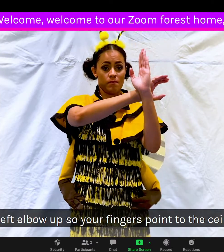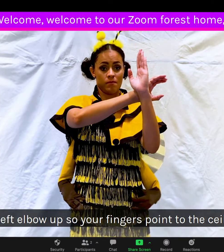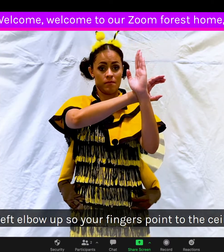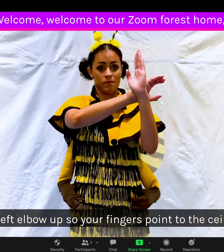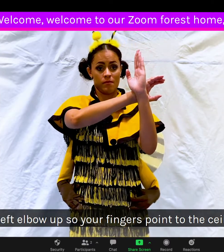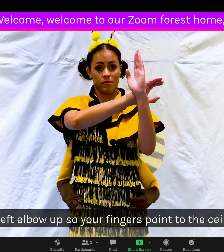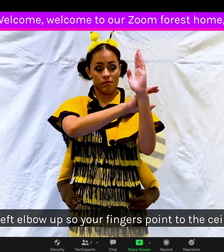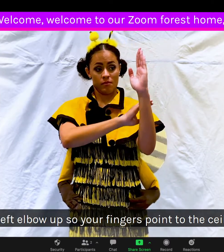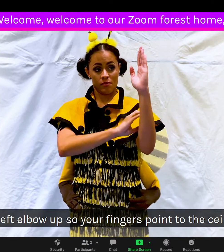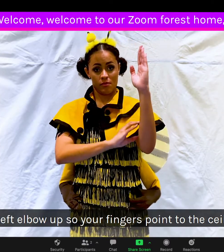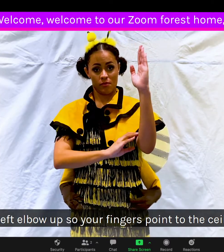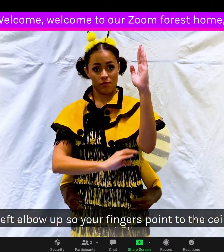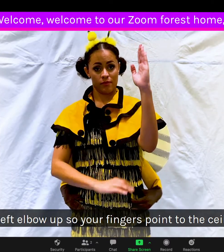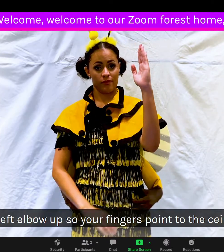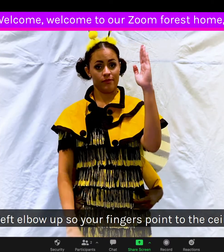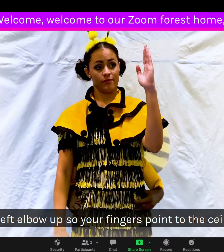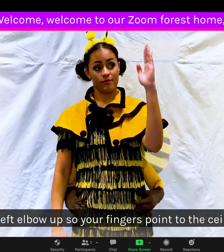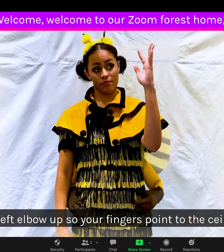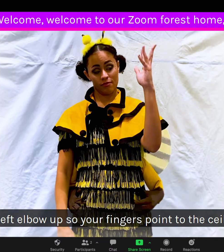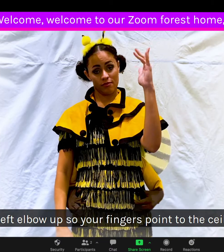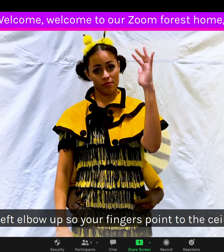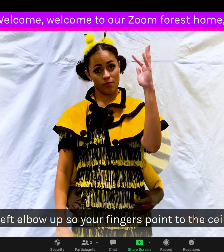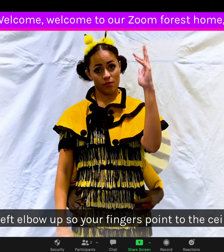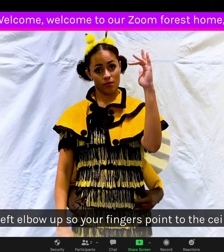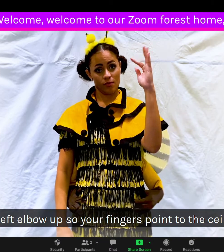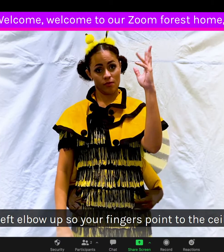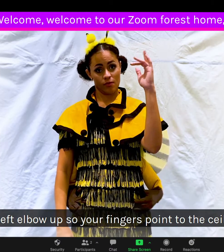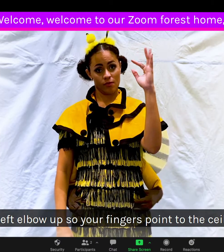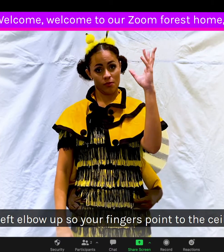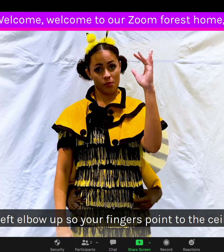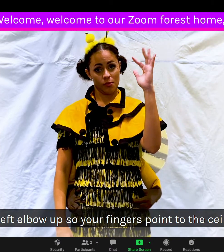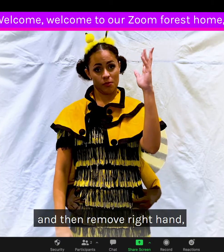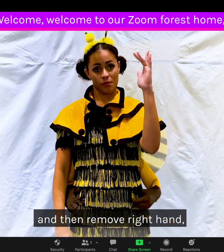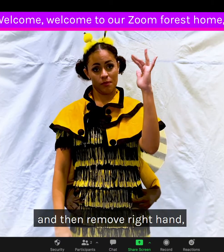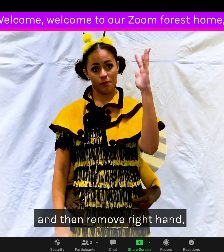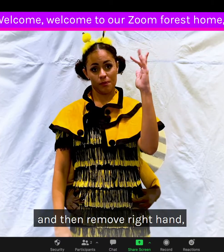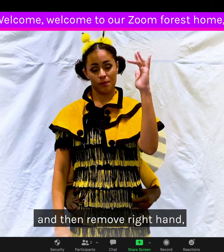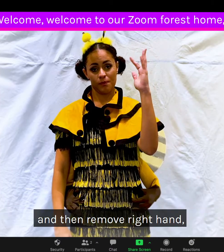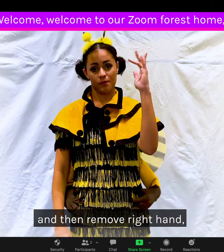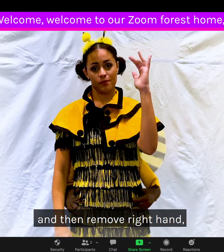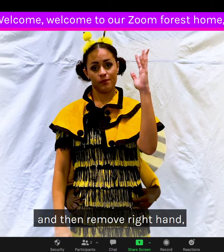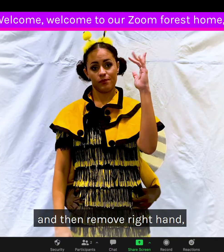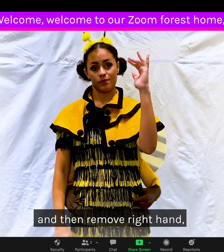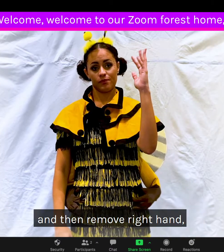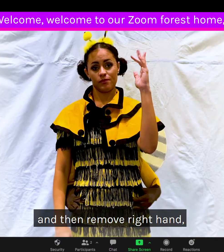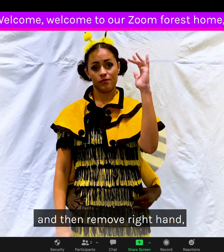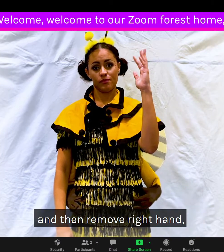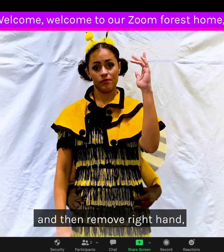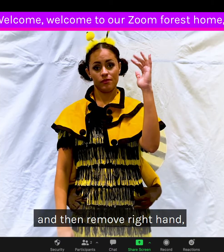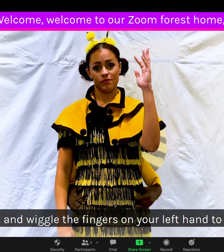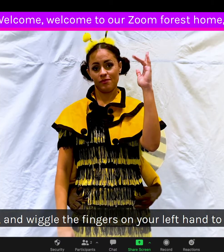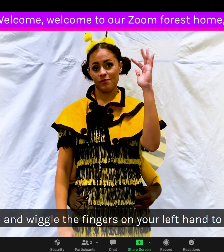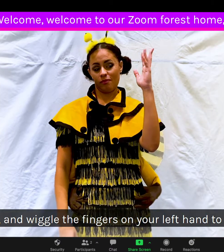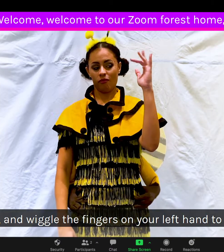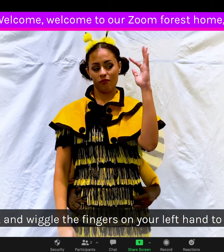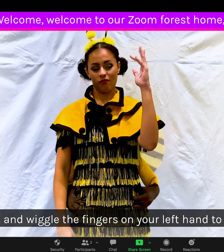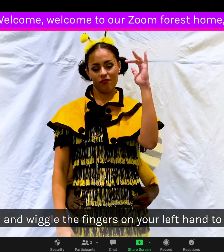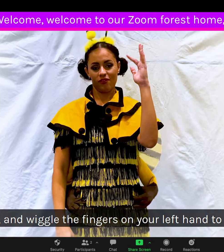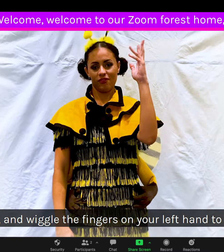the left elbow up so your fingers point towards the ceiling, and then remove the right hand. Put it down